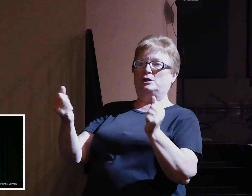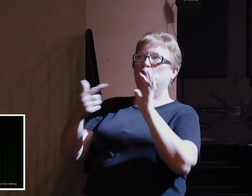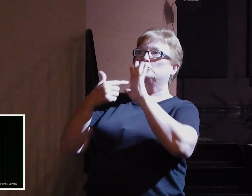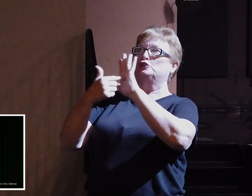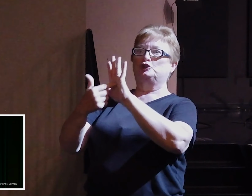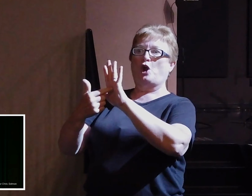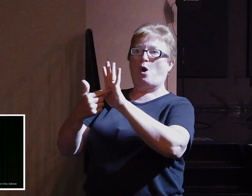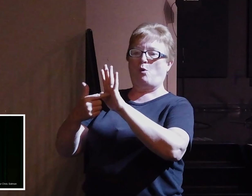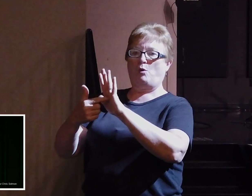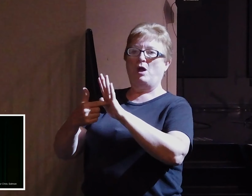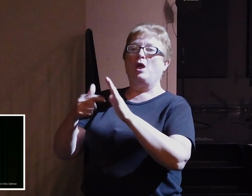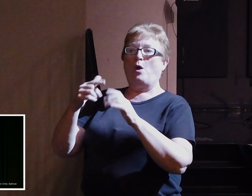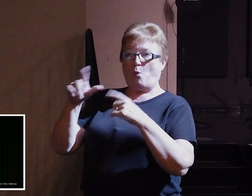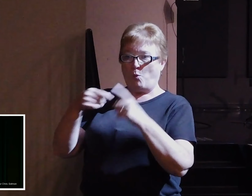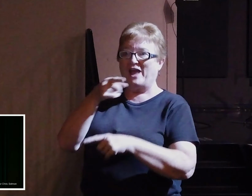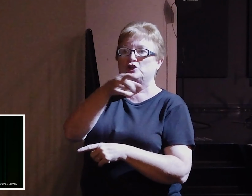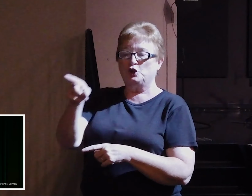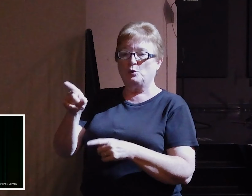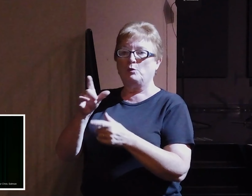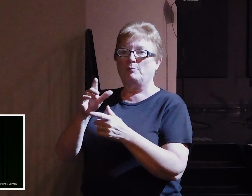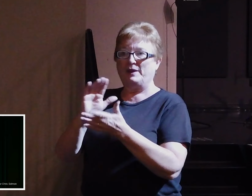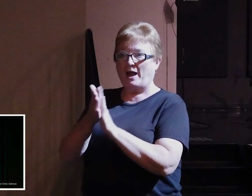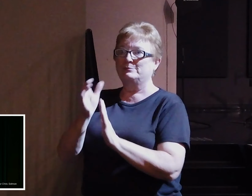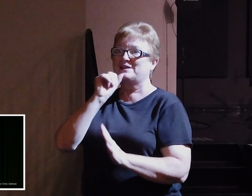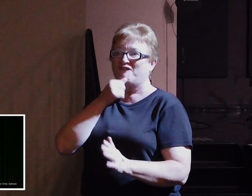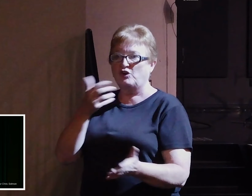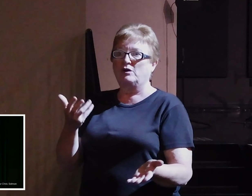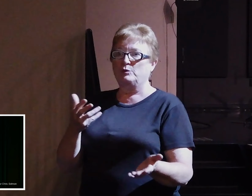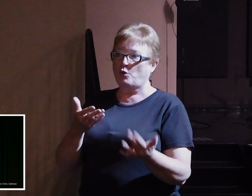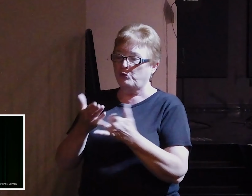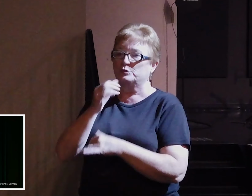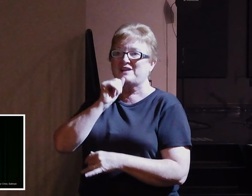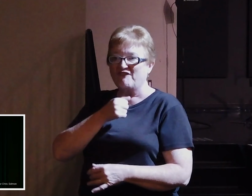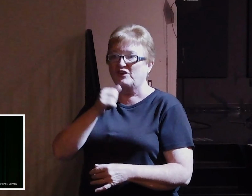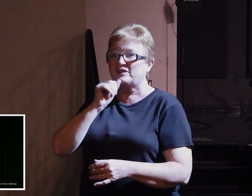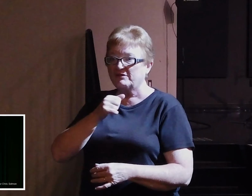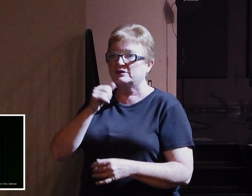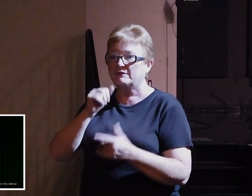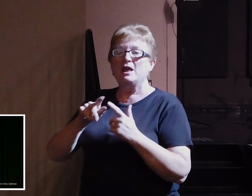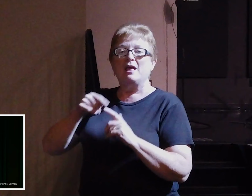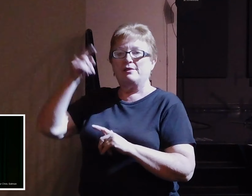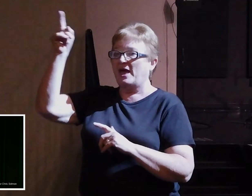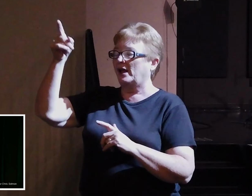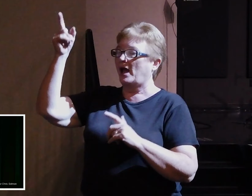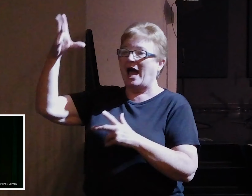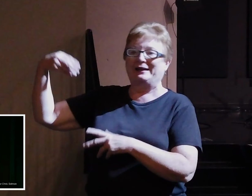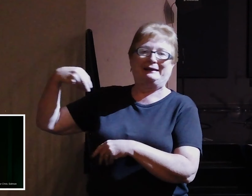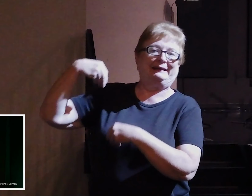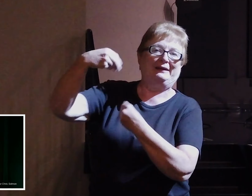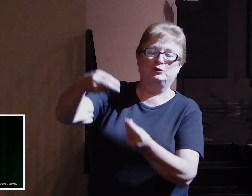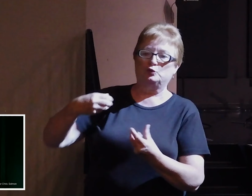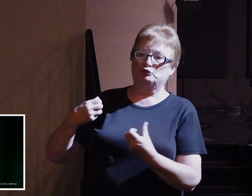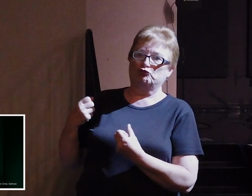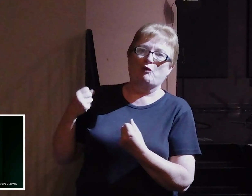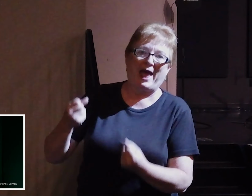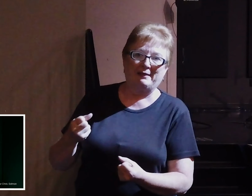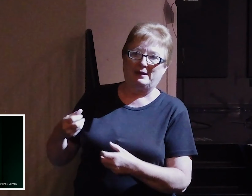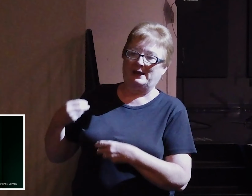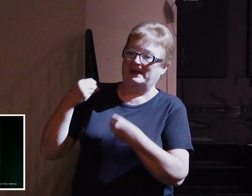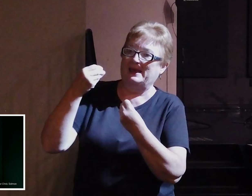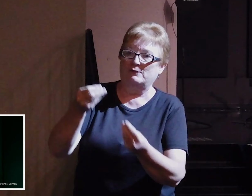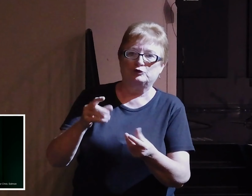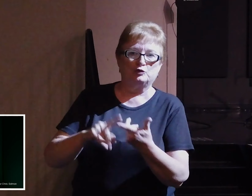heightened way when you suffer. It strengthens you and gives you the joy and ability to respond in radical ways.